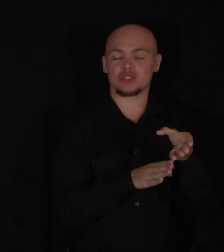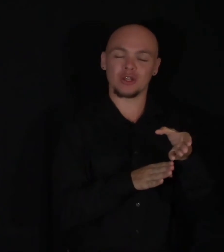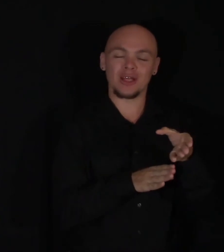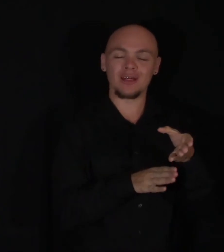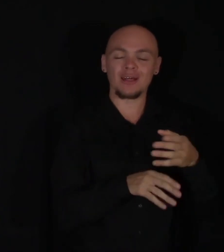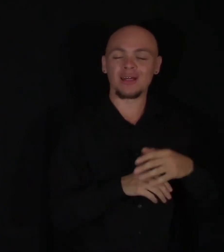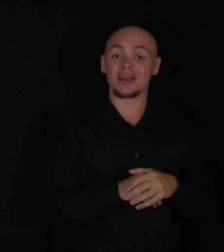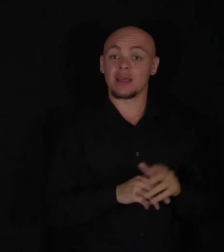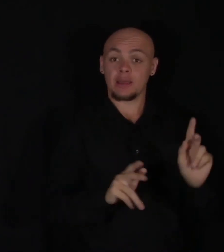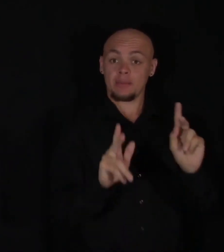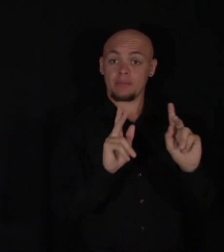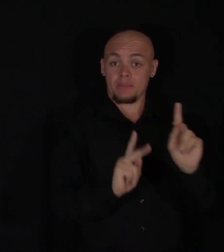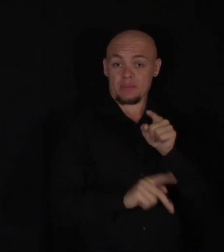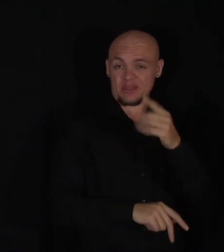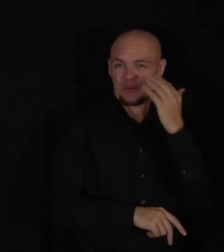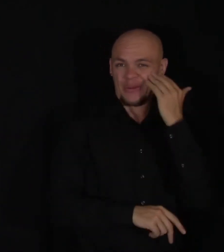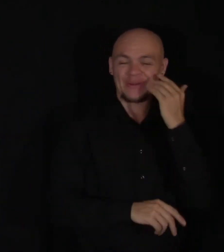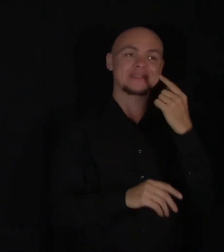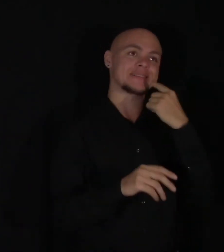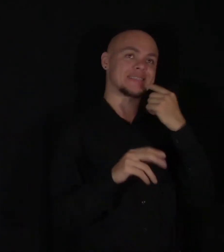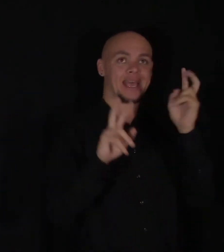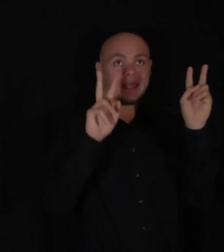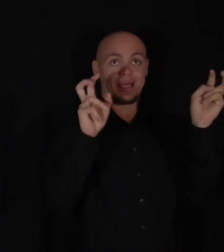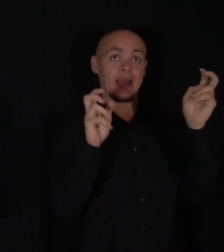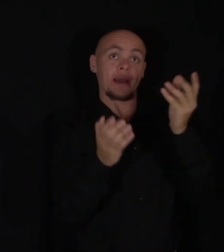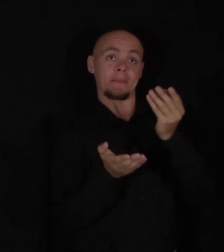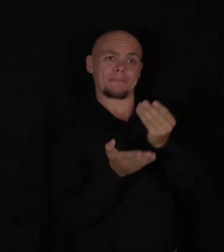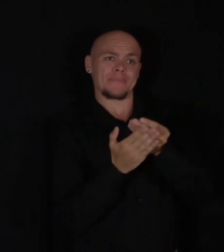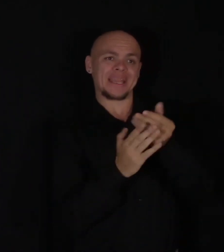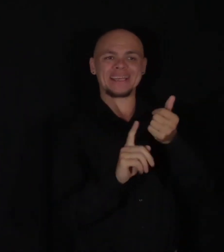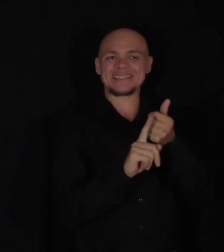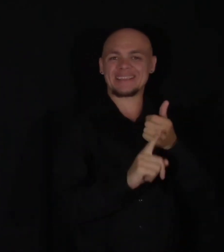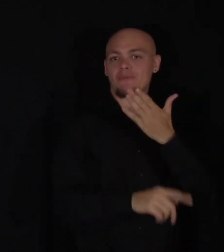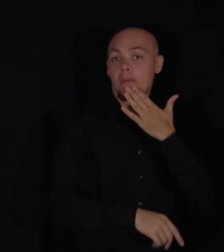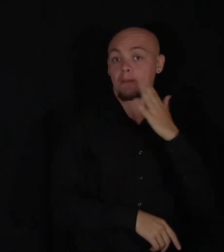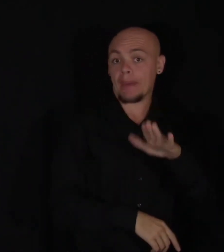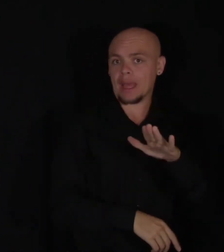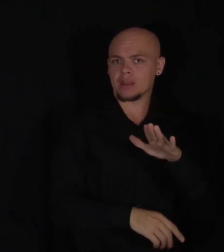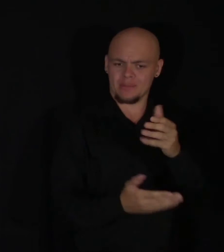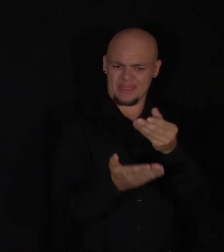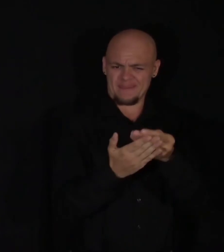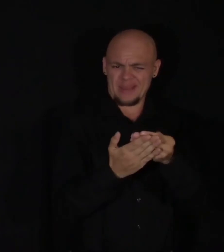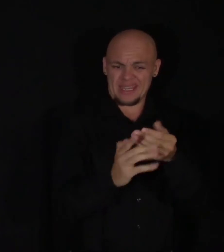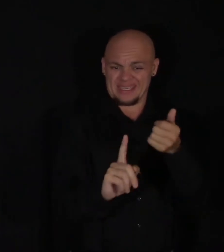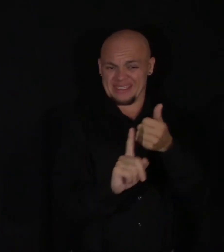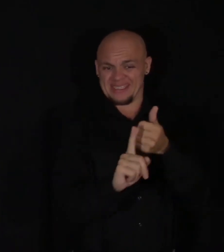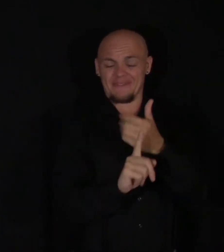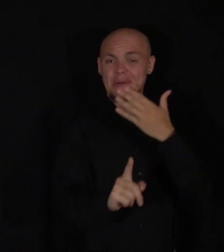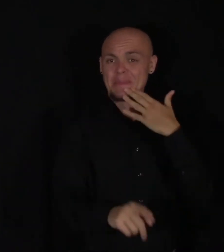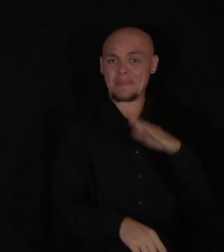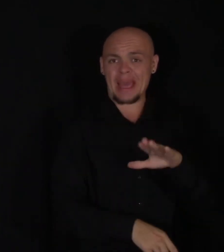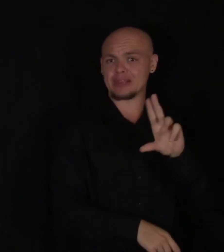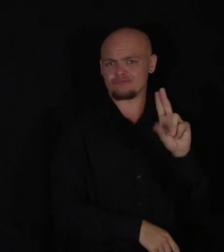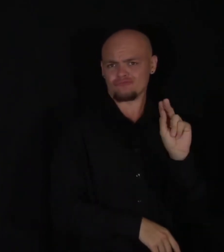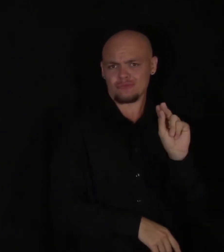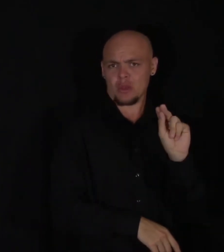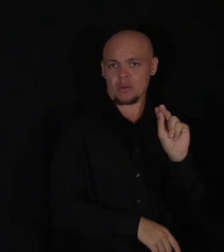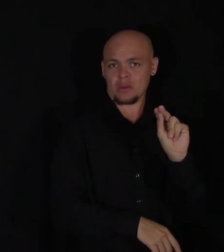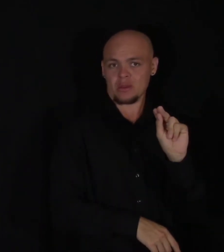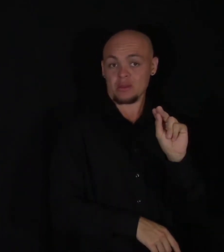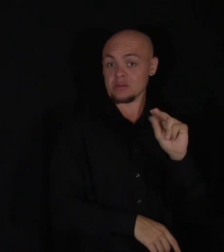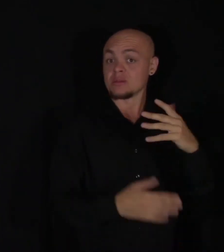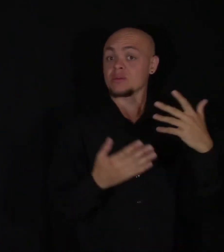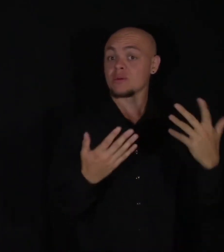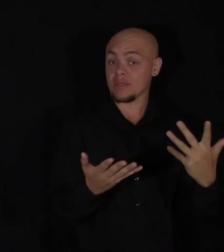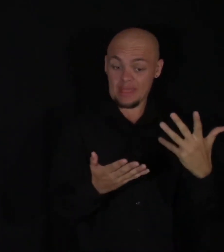how some people say that money is bad, but the money itself is not bad, right? It comes down